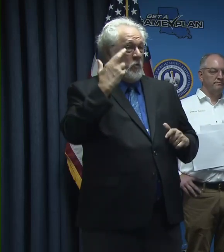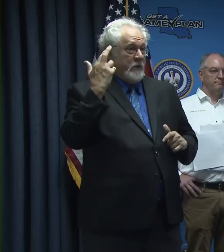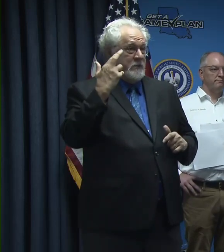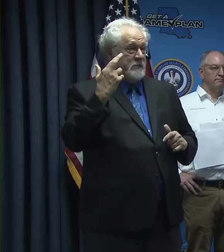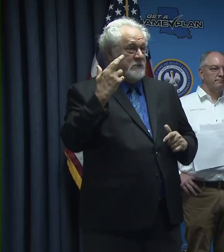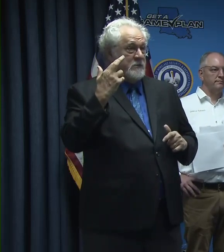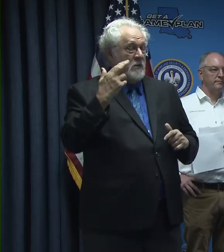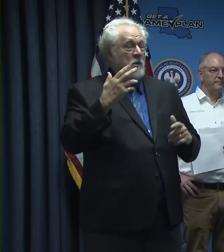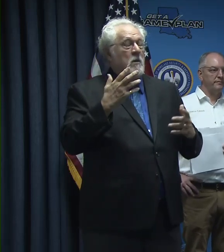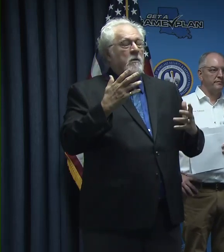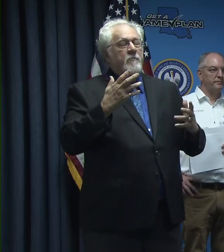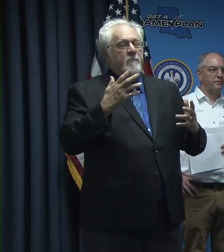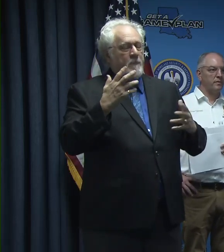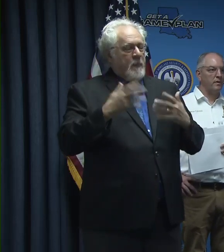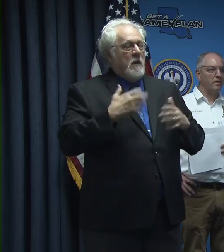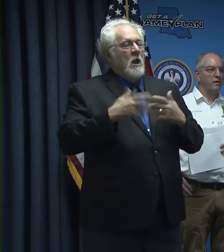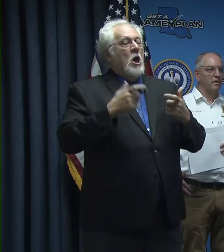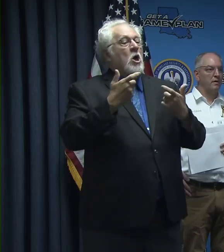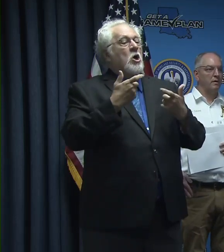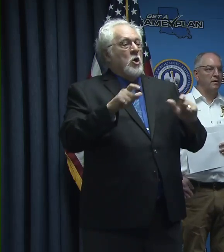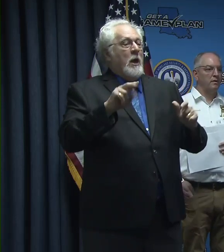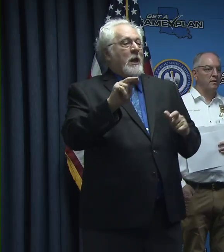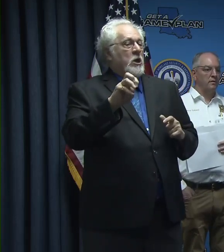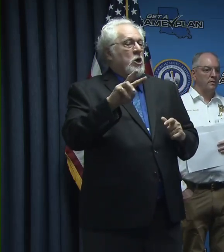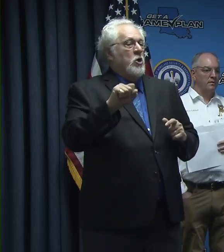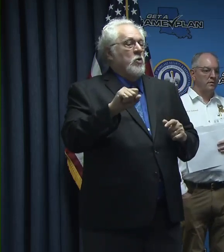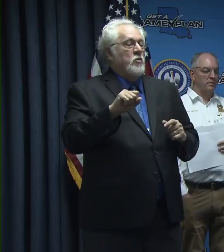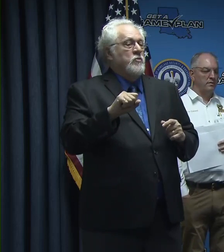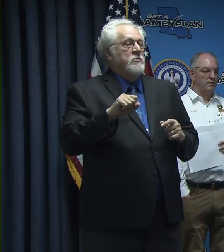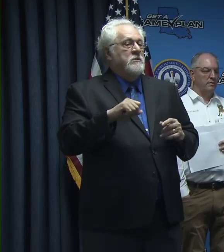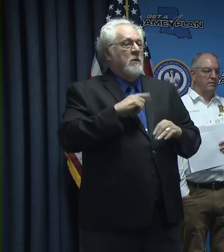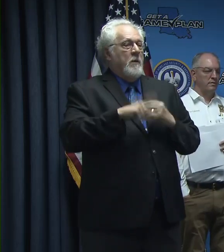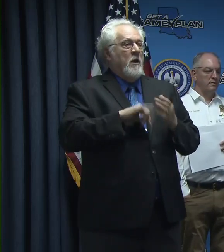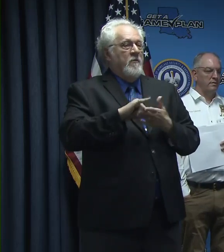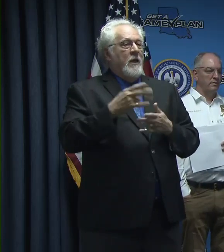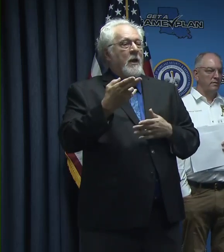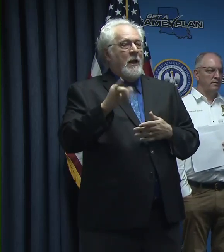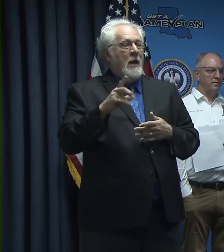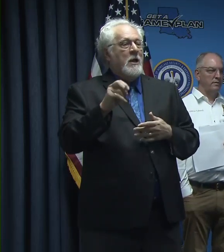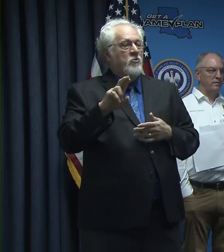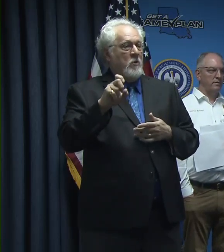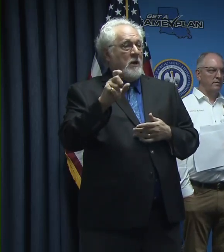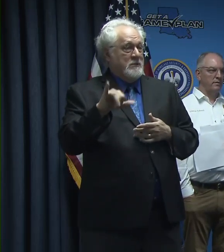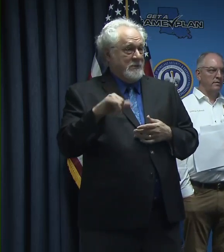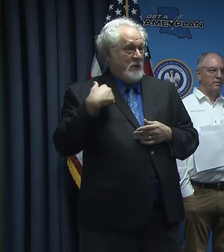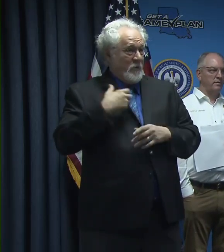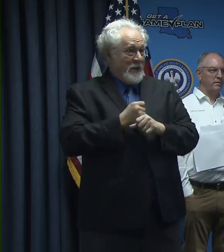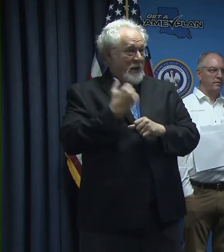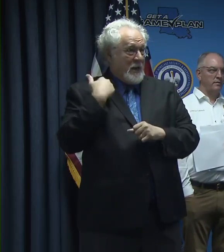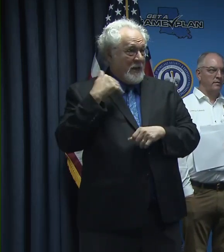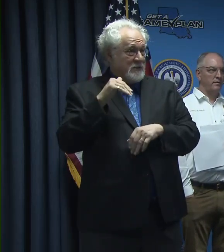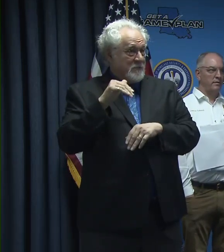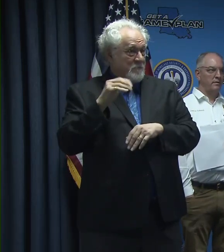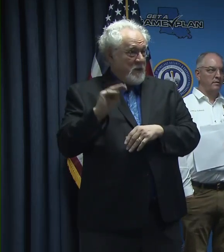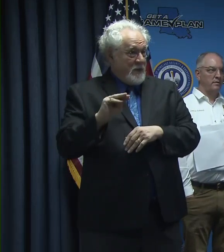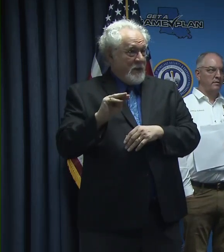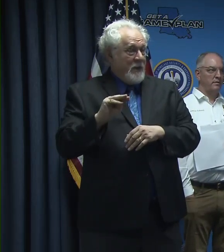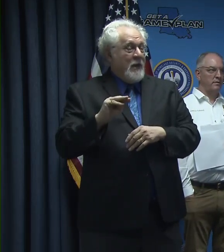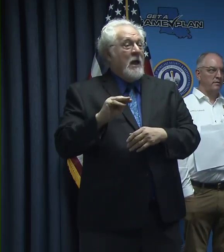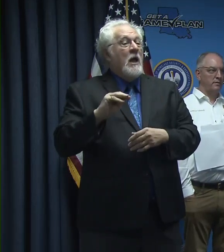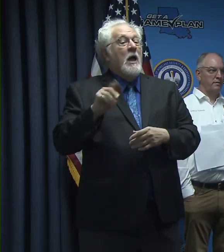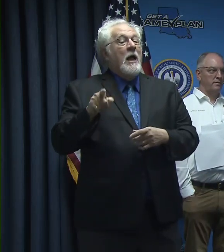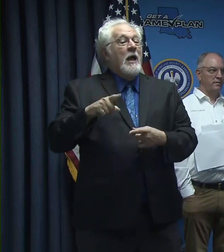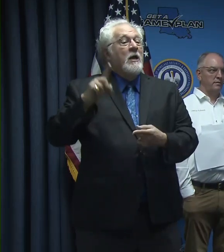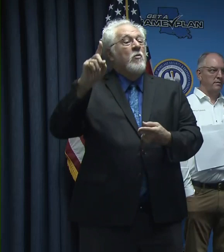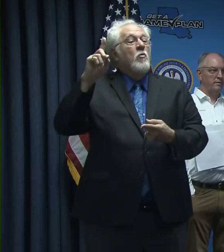reasons, or one of the great news surrounding the hydroxychloroquine that we got last Monday was actually to relieve